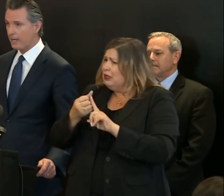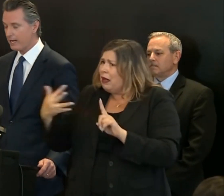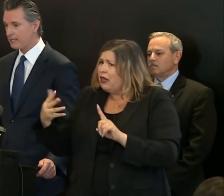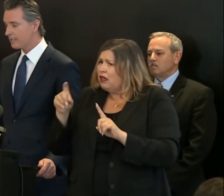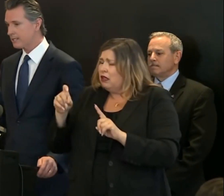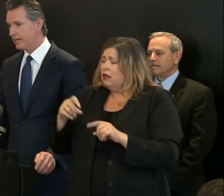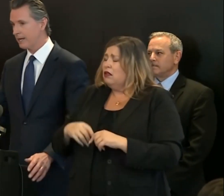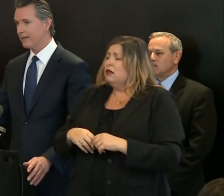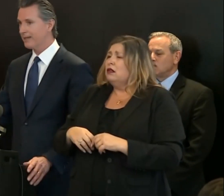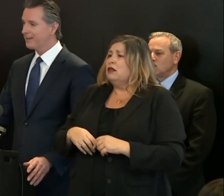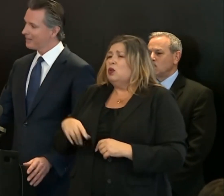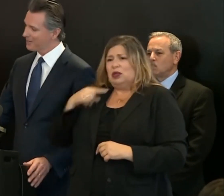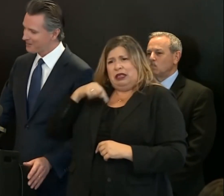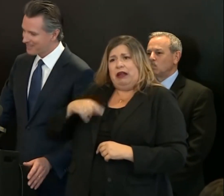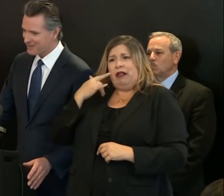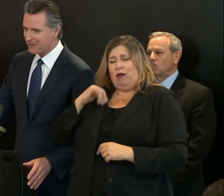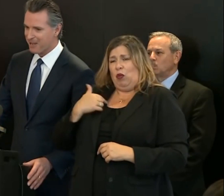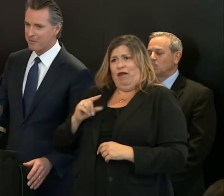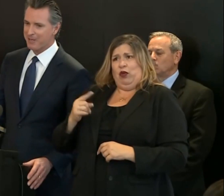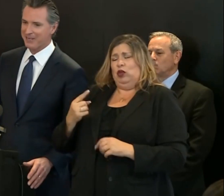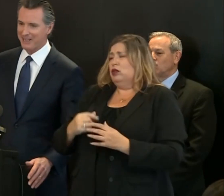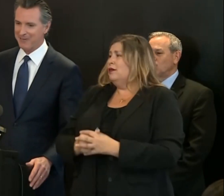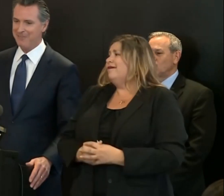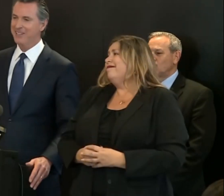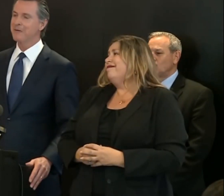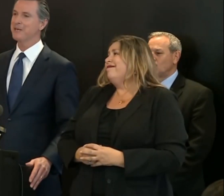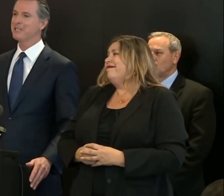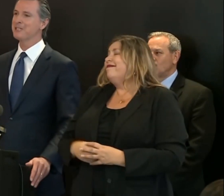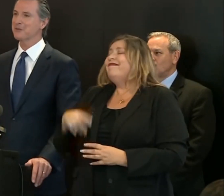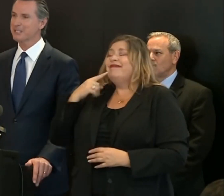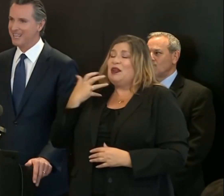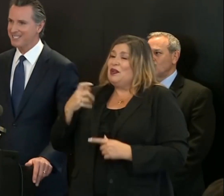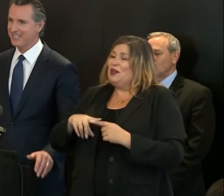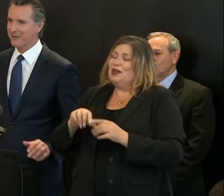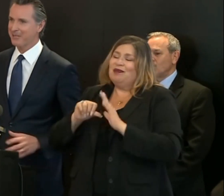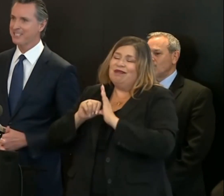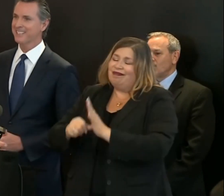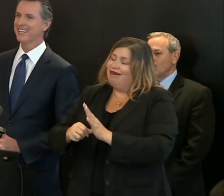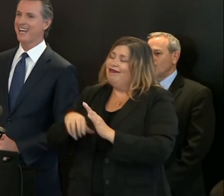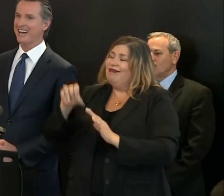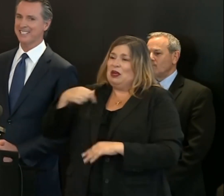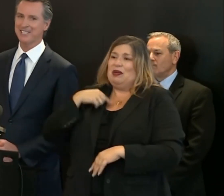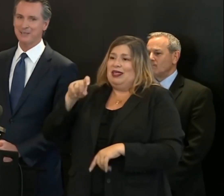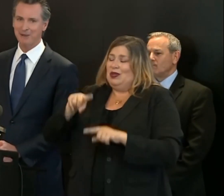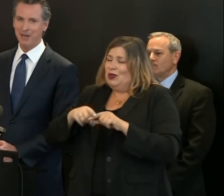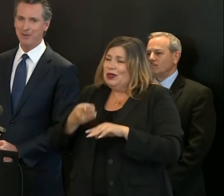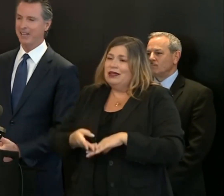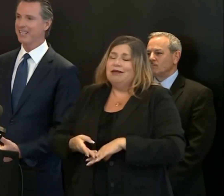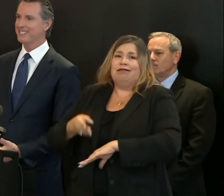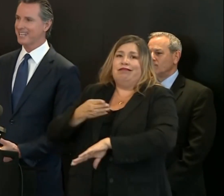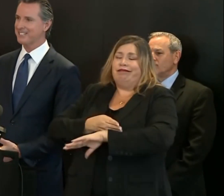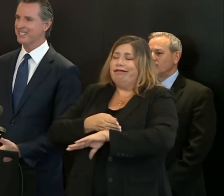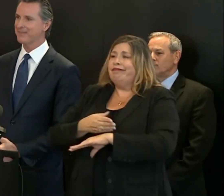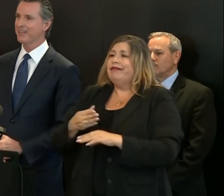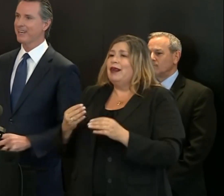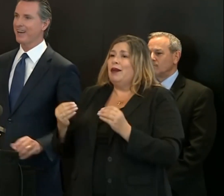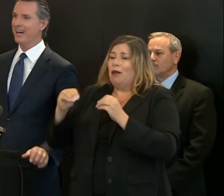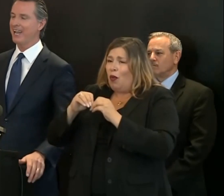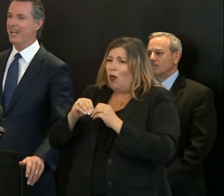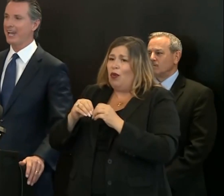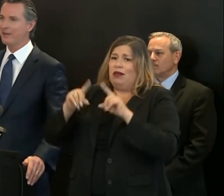Yeah, no, look, as I said, I can't repeat it enough. We need to substantially increase access and availability to